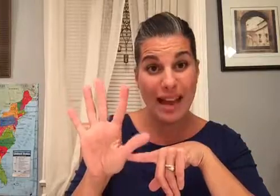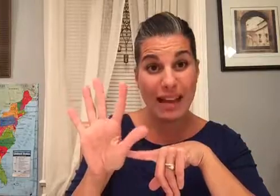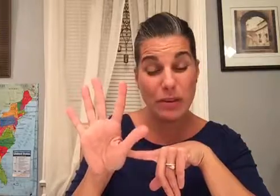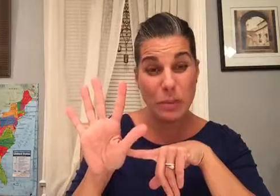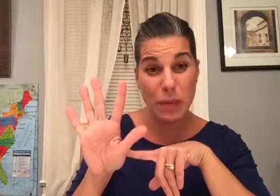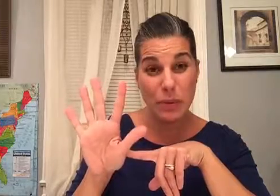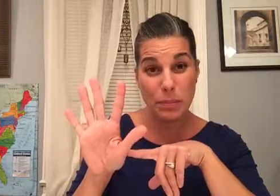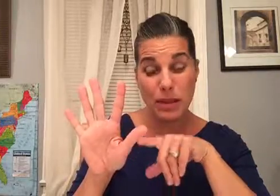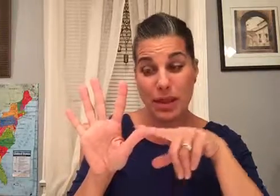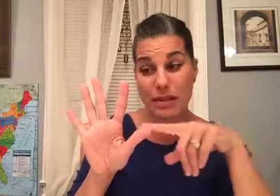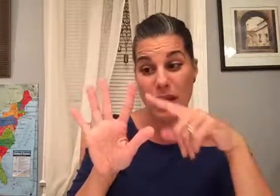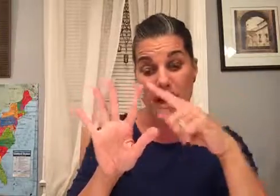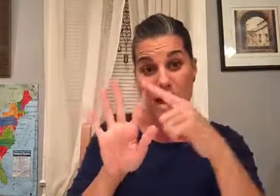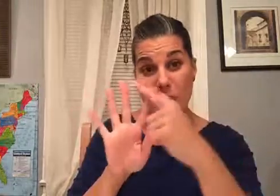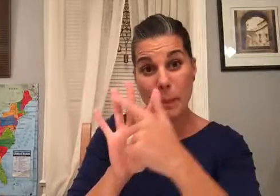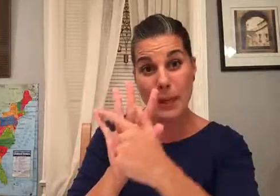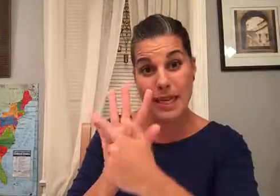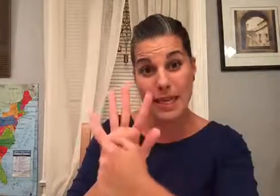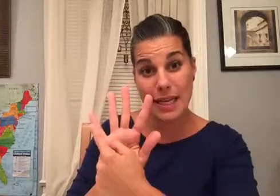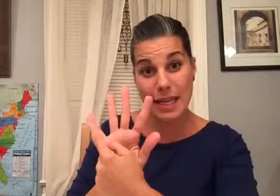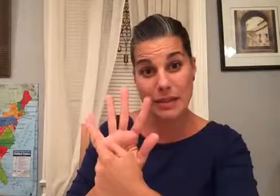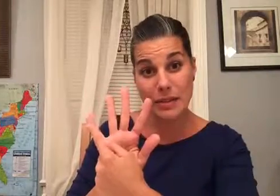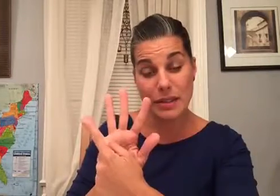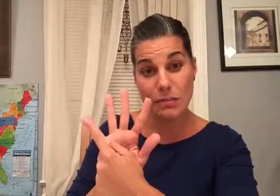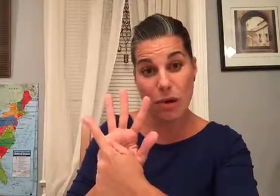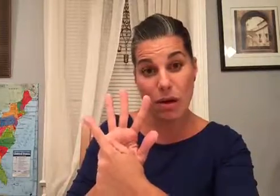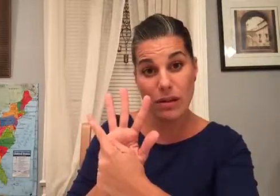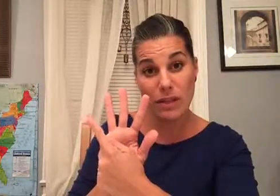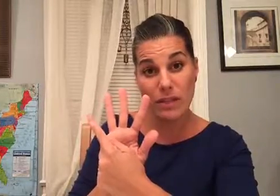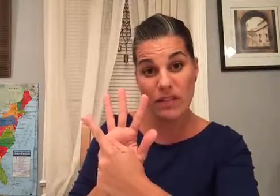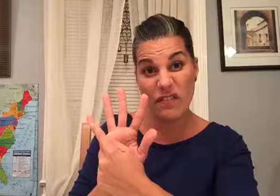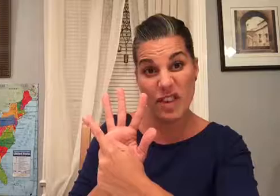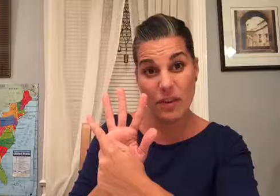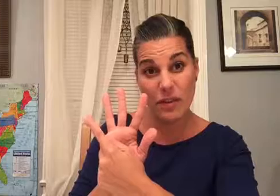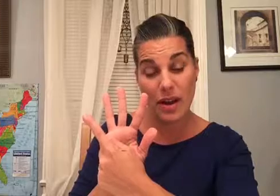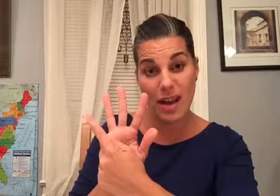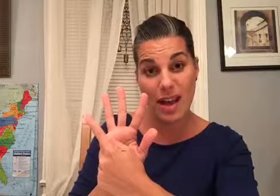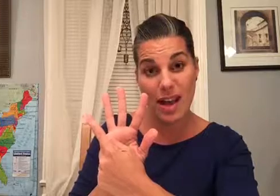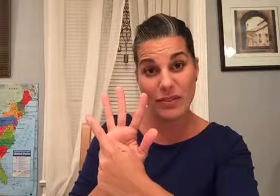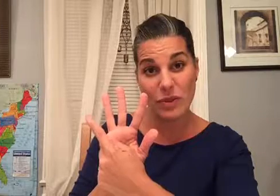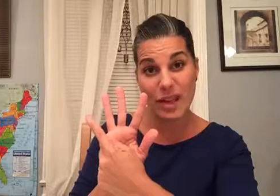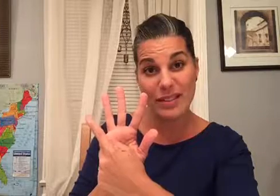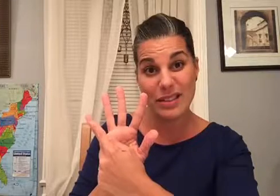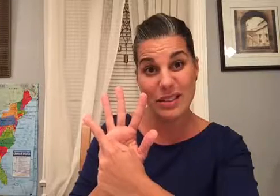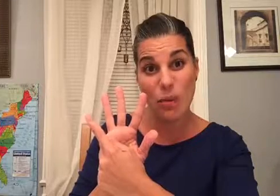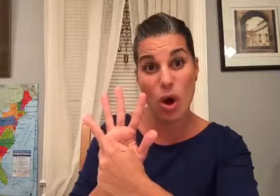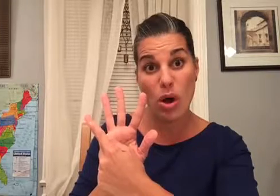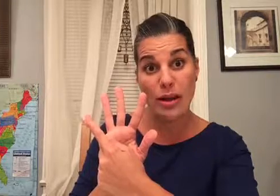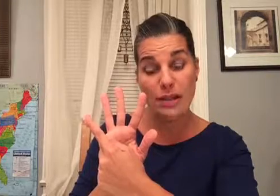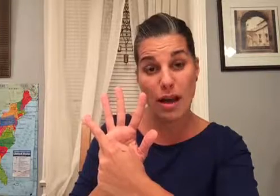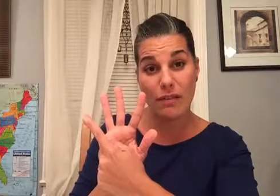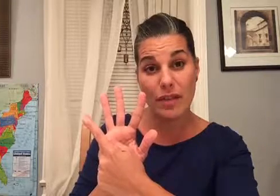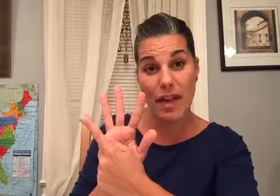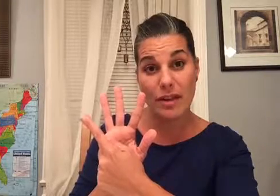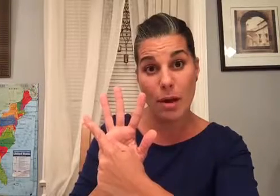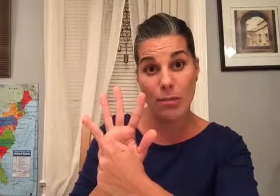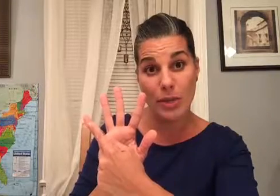I remembered it because the pinky is the smallest finger that I have, so that's the smallest of that number